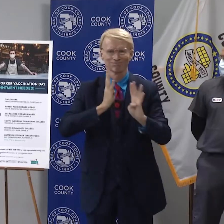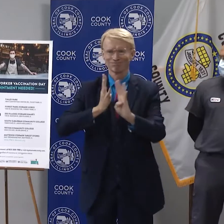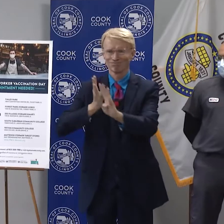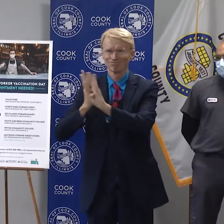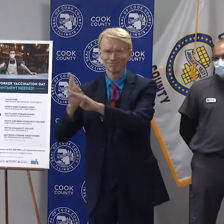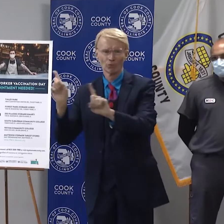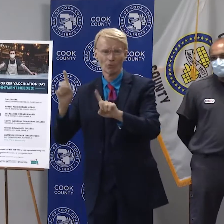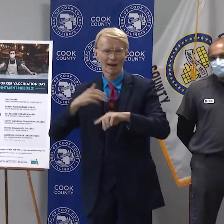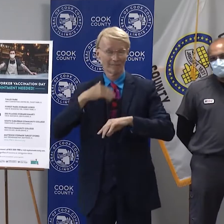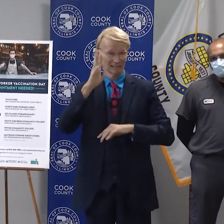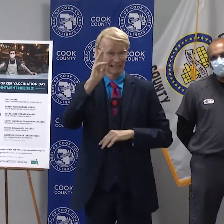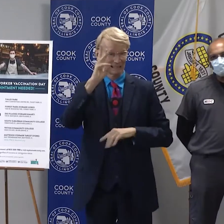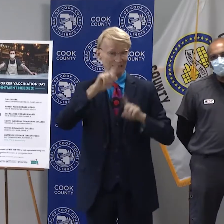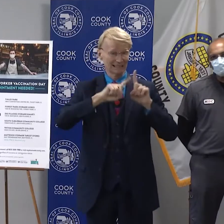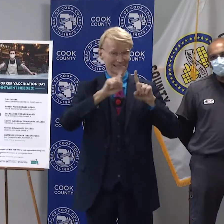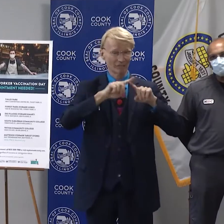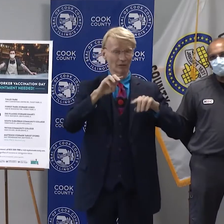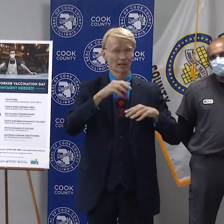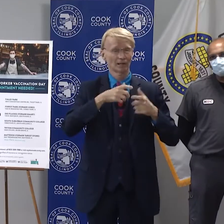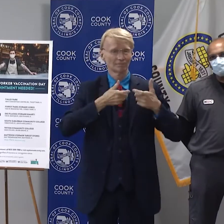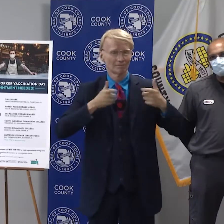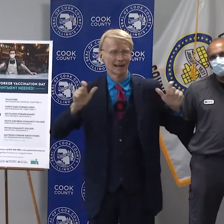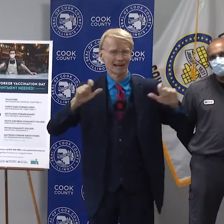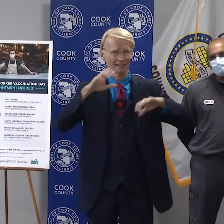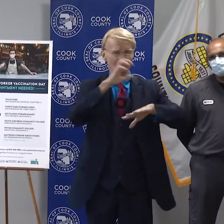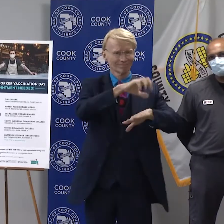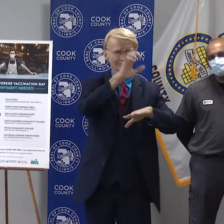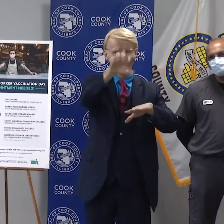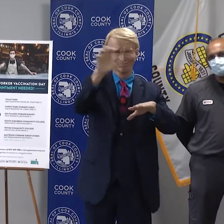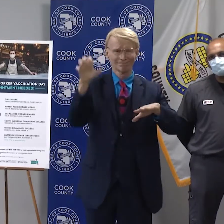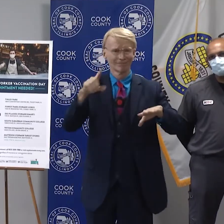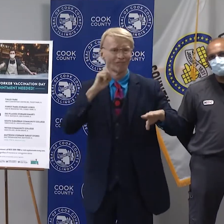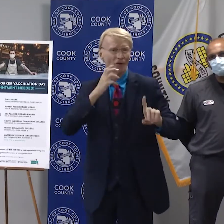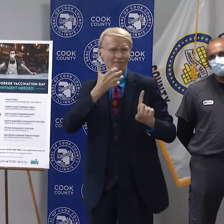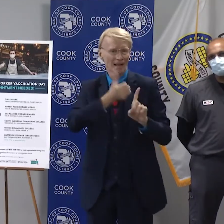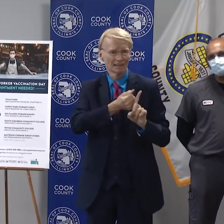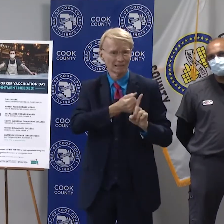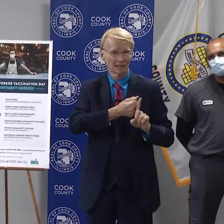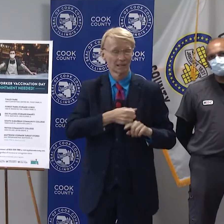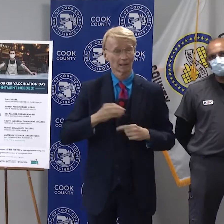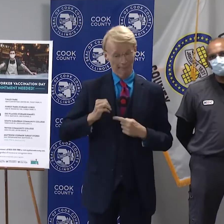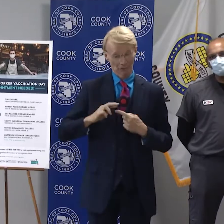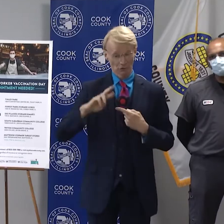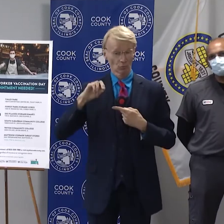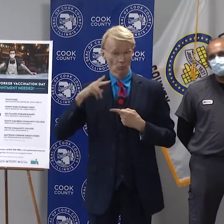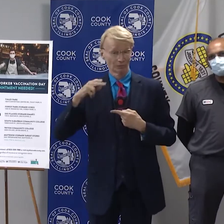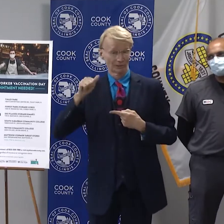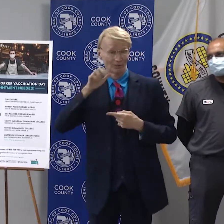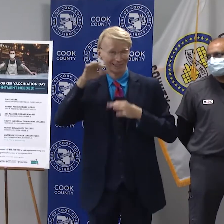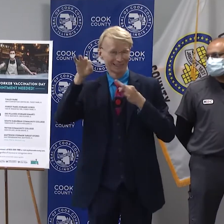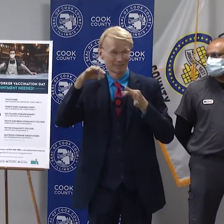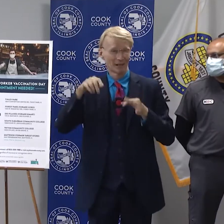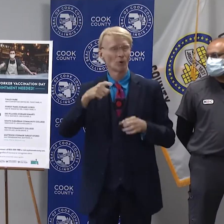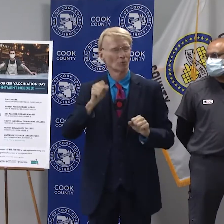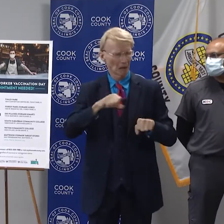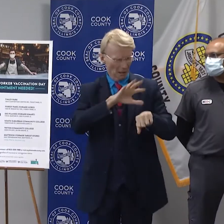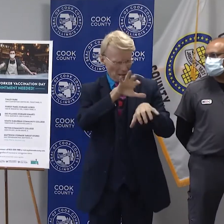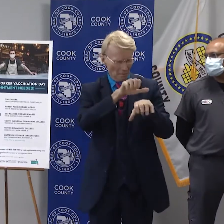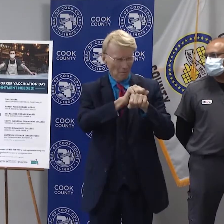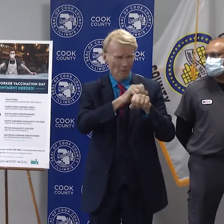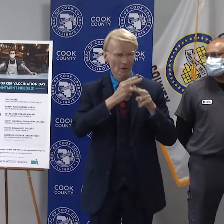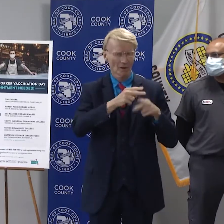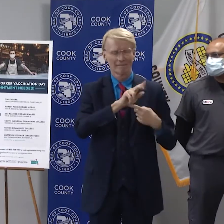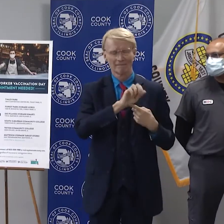sites, and we have six. As Mr. Rocha will explain in a moment, you are welcome to make an appointment on our website,